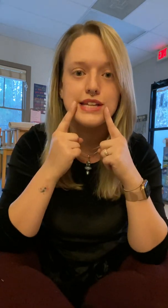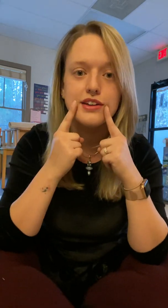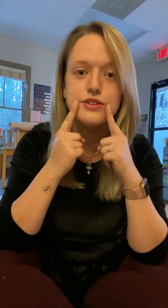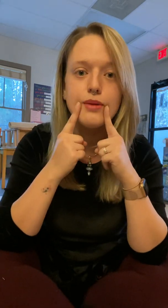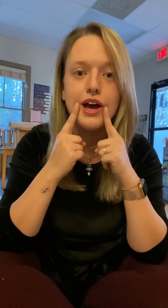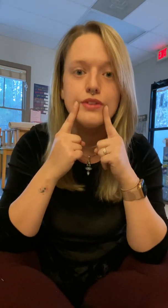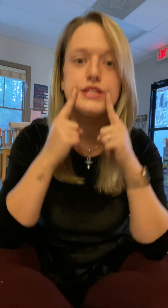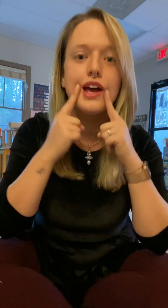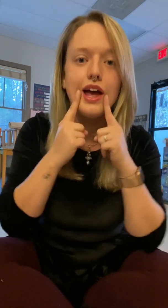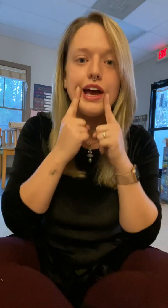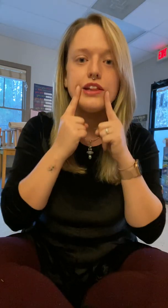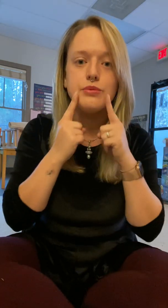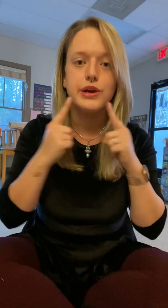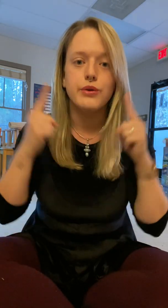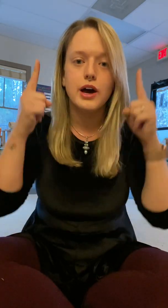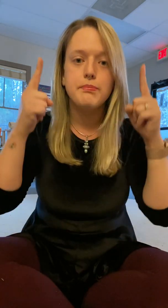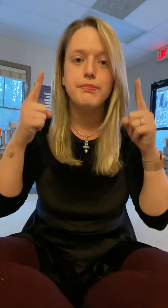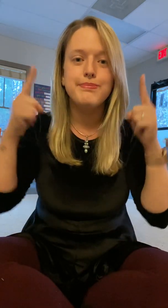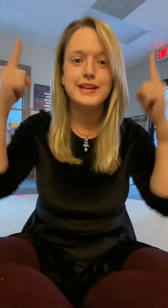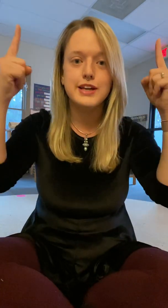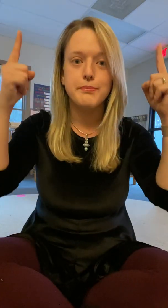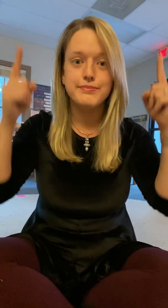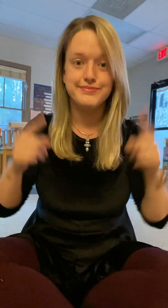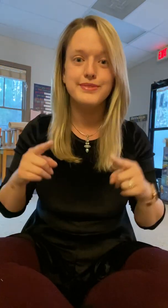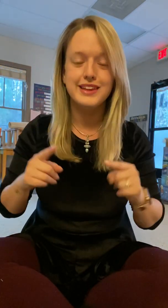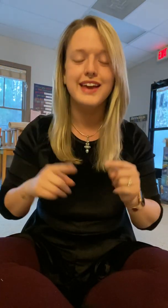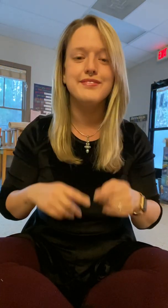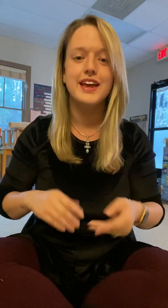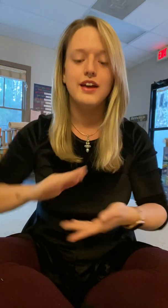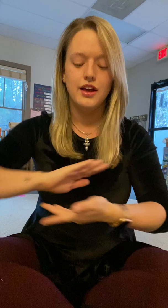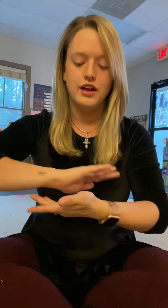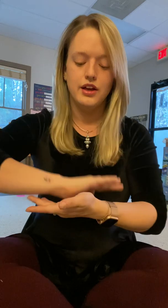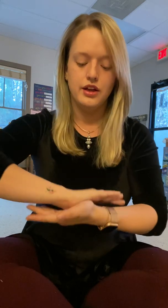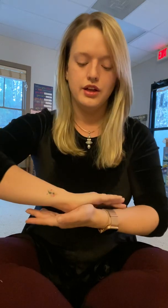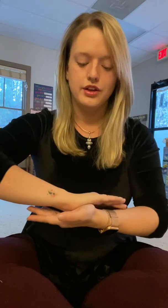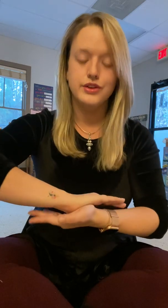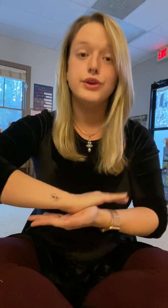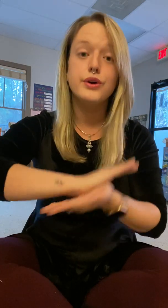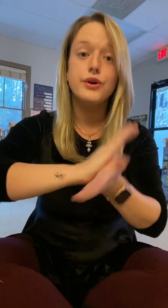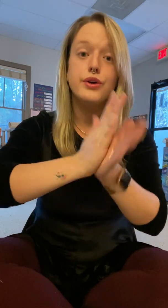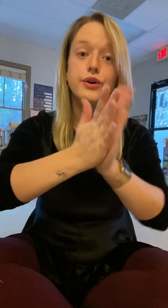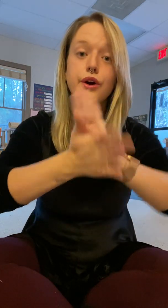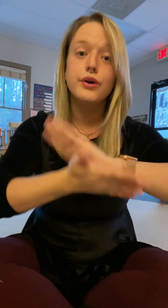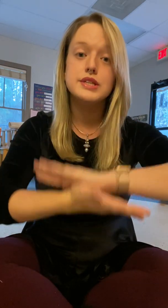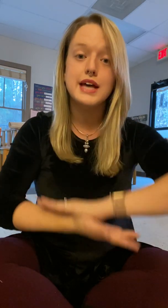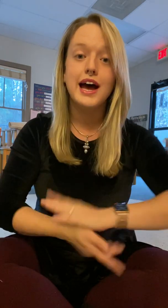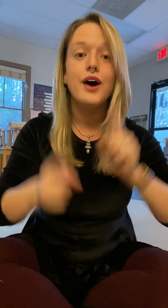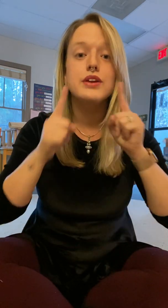to our mouths, and then we go up and up. Okay. You'll go down in